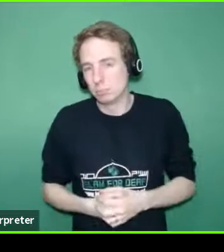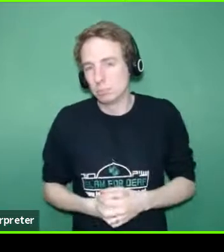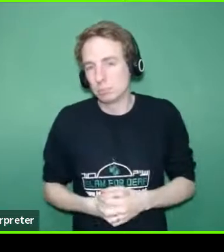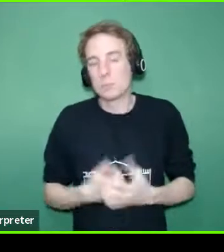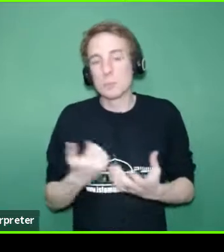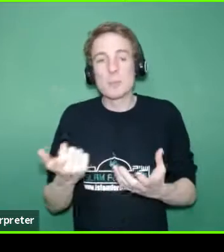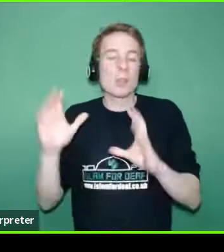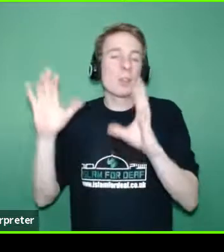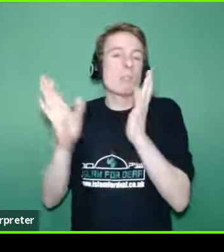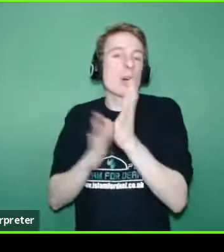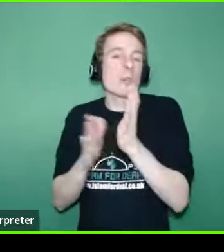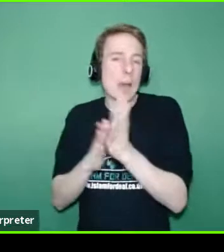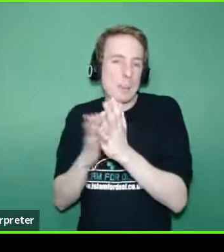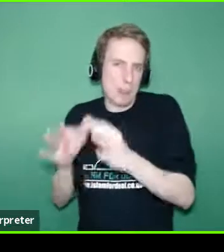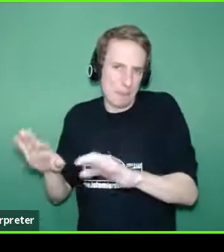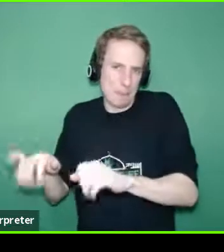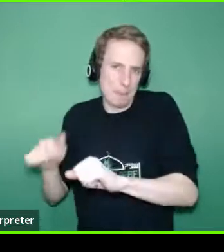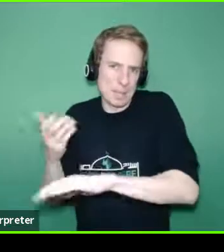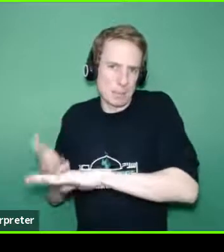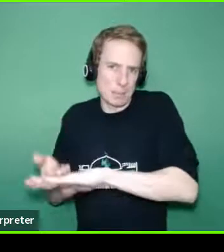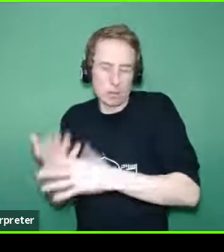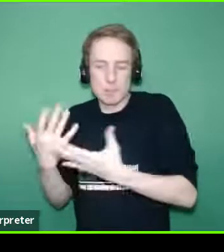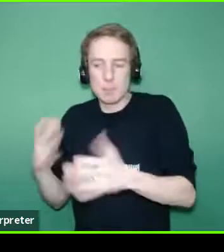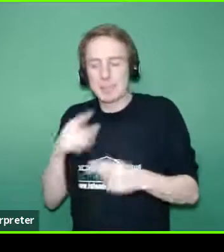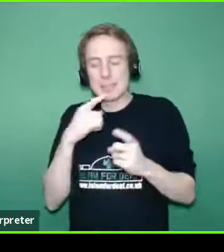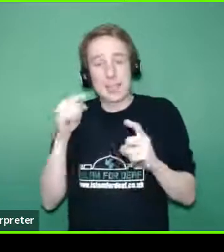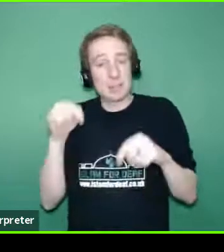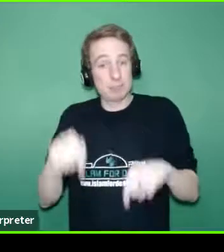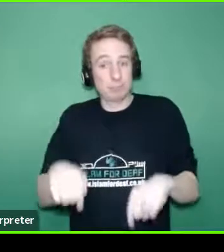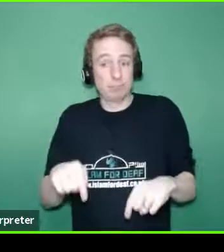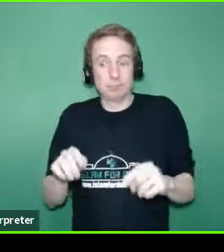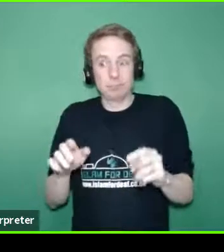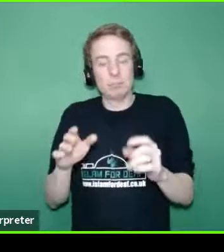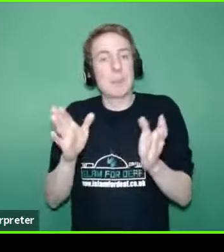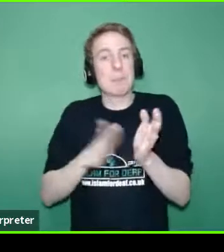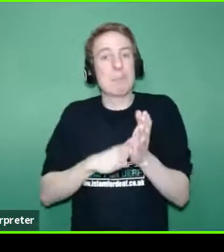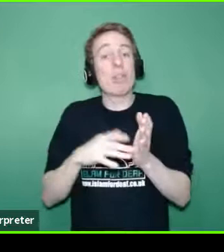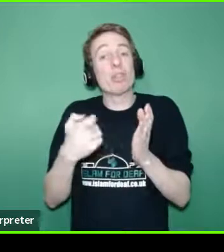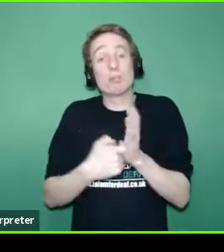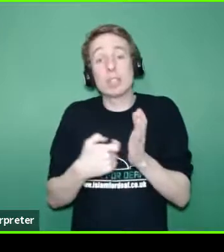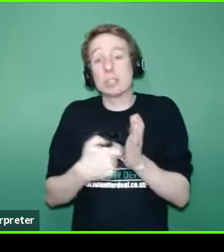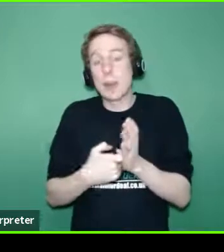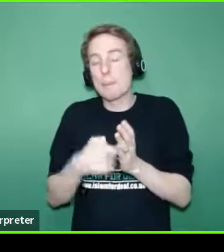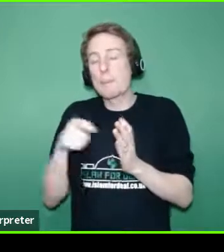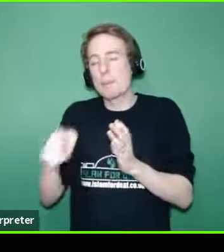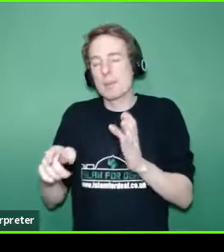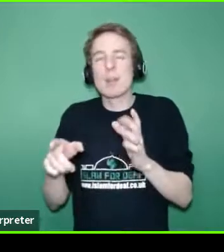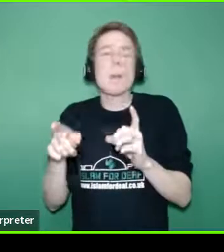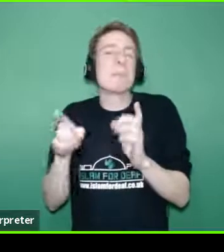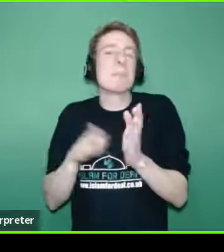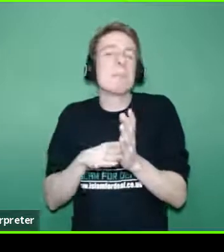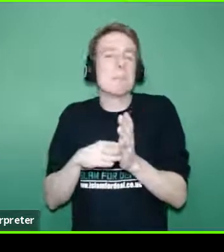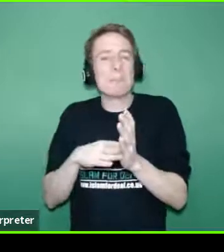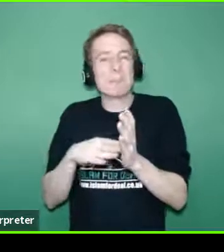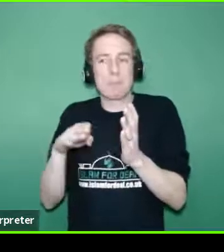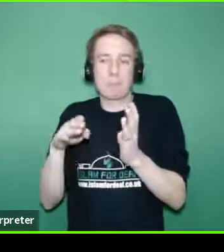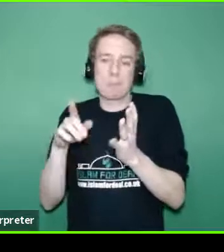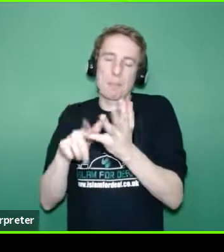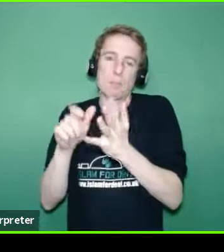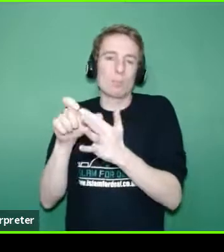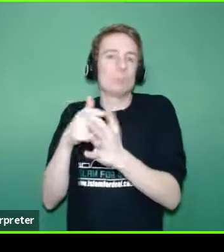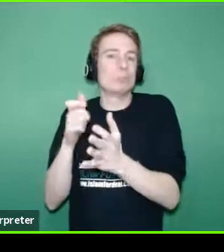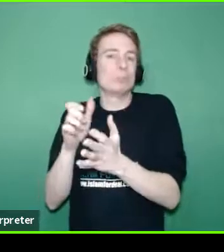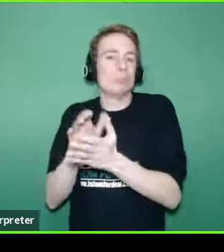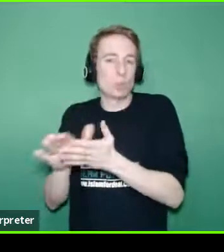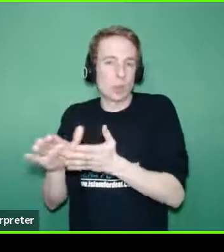be upon him, he named this month of Rajab, he named it the month of Mudar, because Mudar, this tribe, they